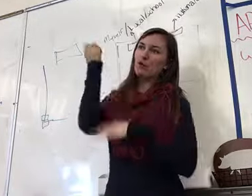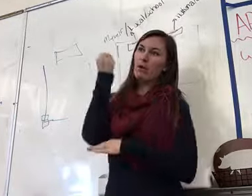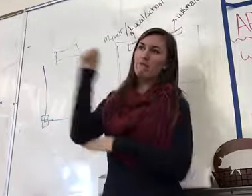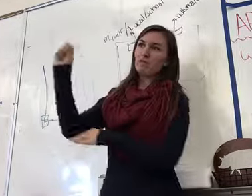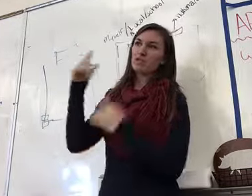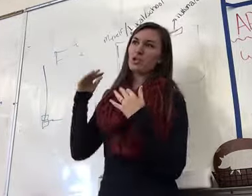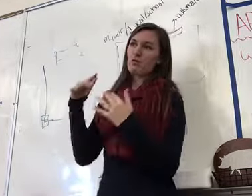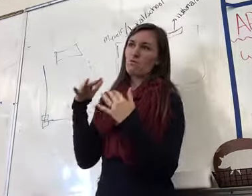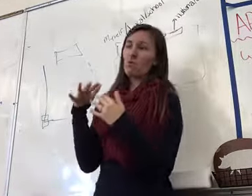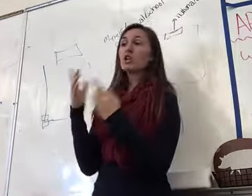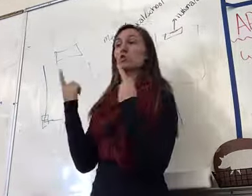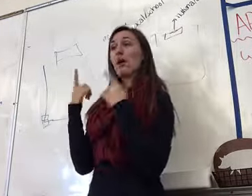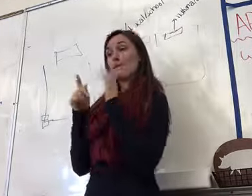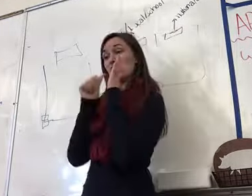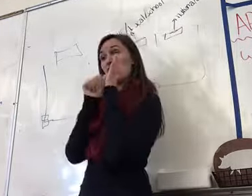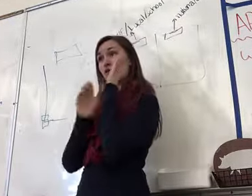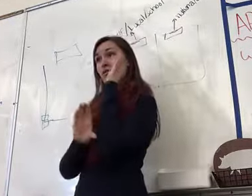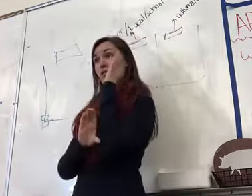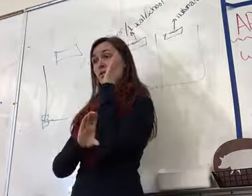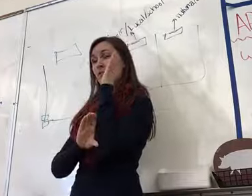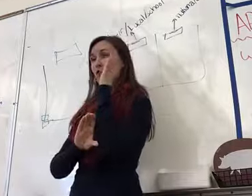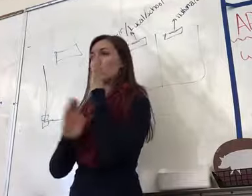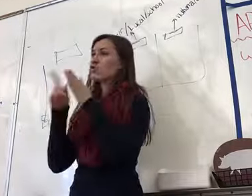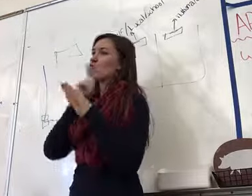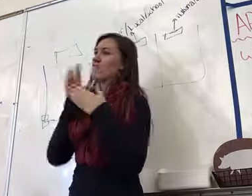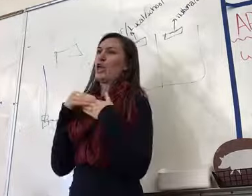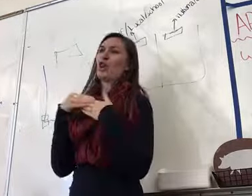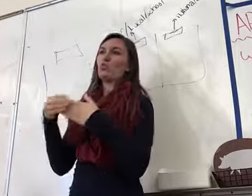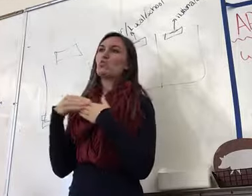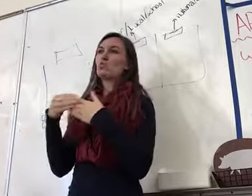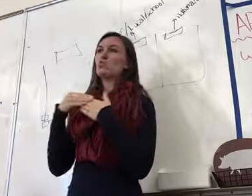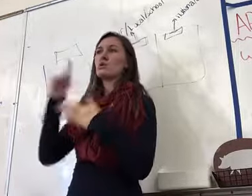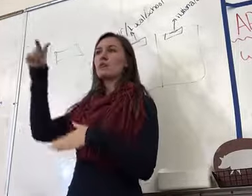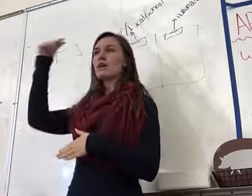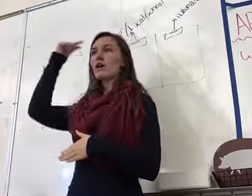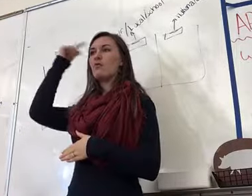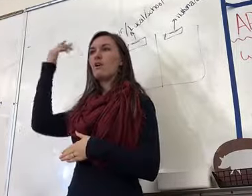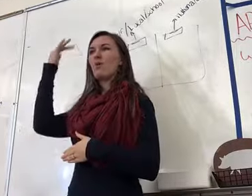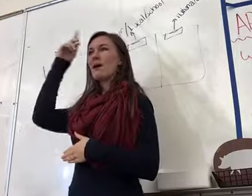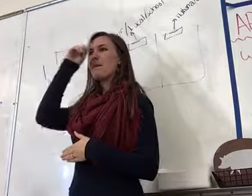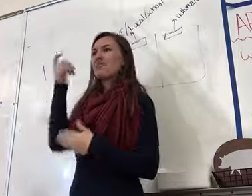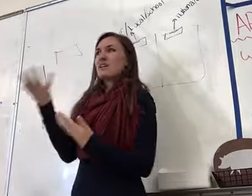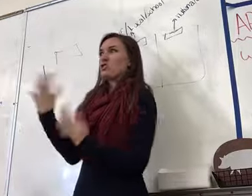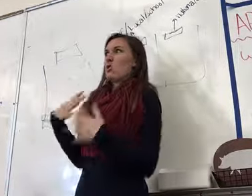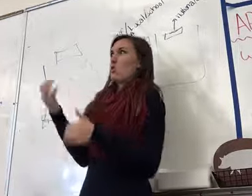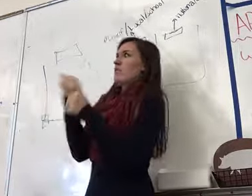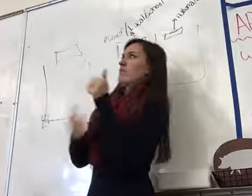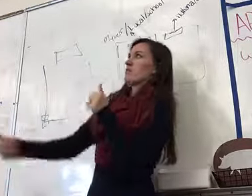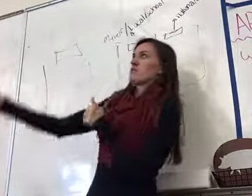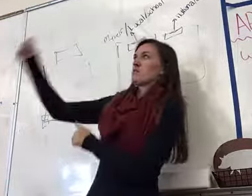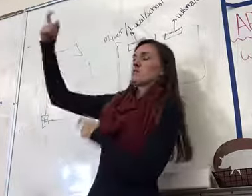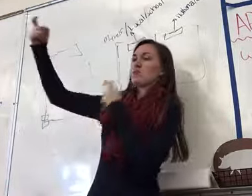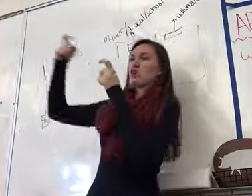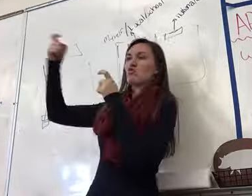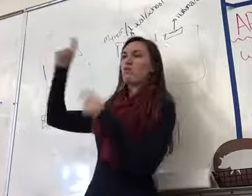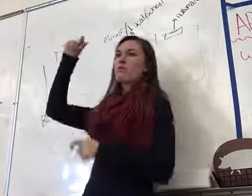to be a very loose government. Fear of a big government, so instead states are going to have the emphasis and the